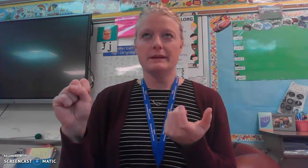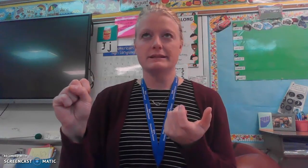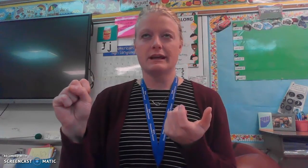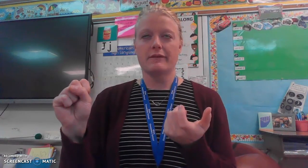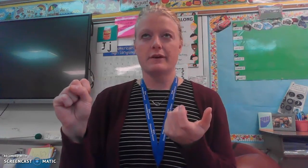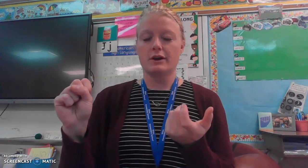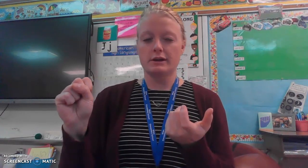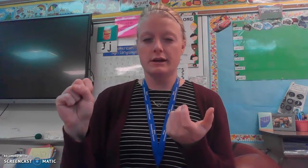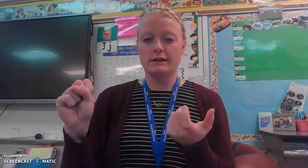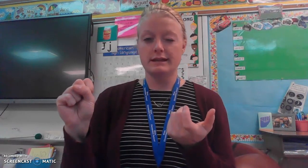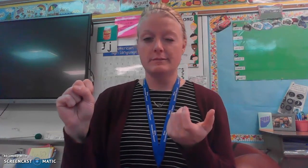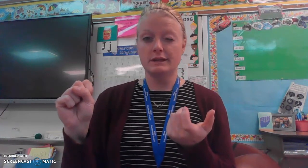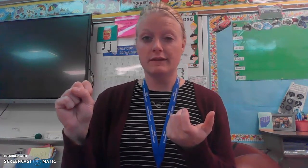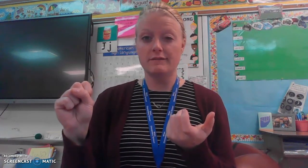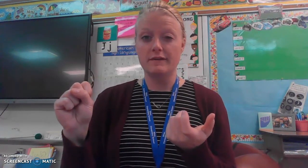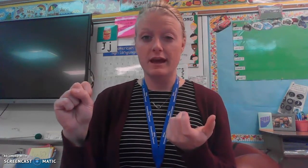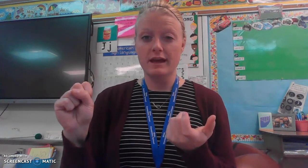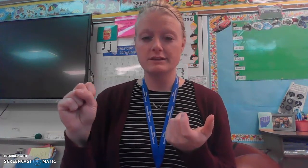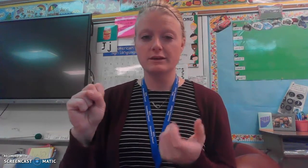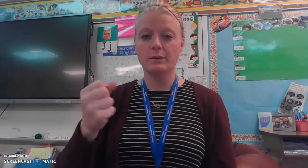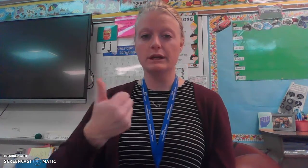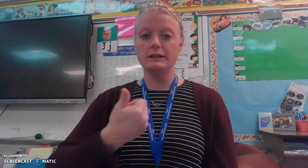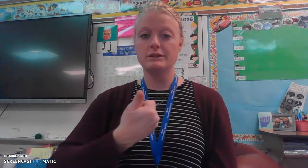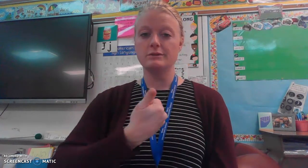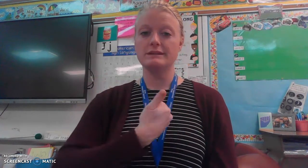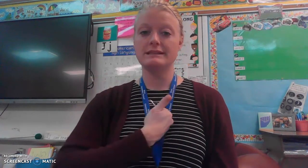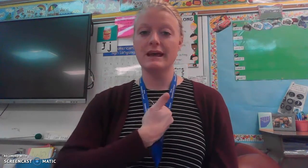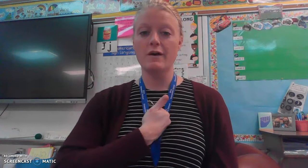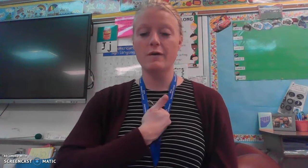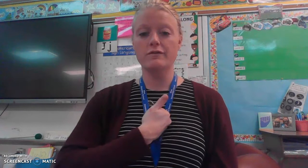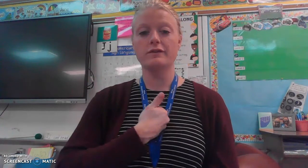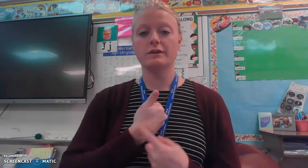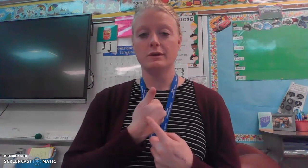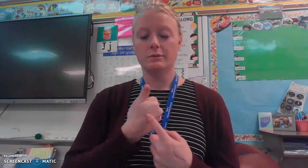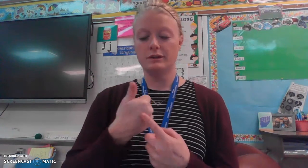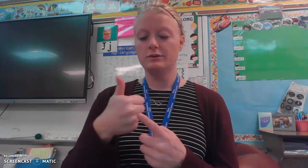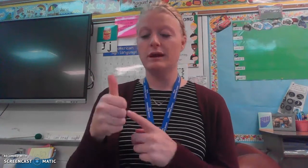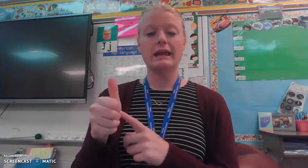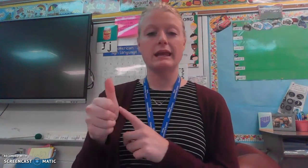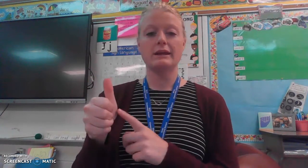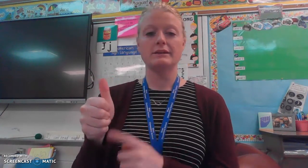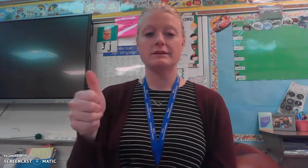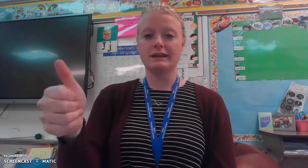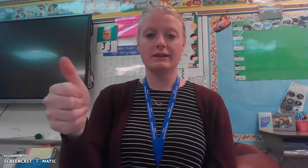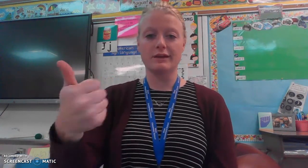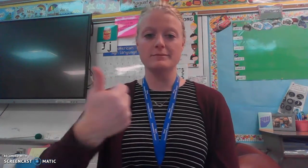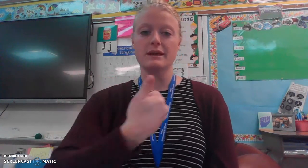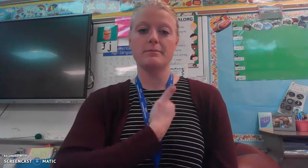That's kind of a hard concept to convey. So we're going to do self with your right hand. It's like a thumbs up,